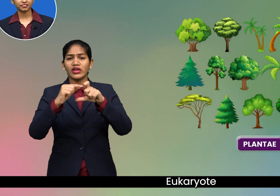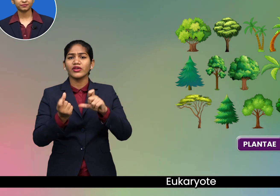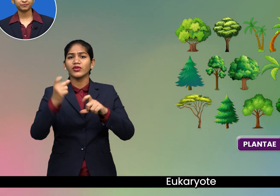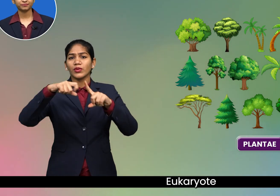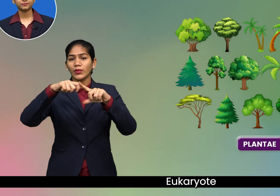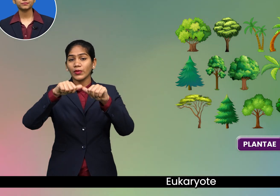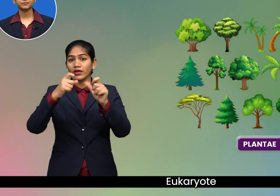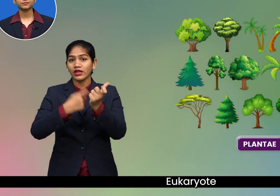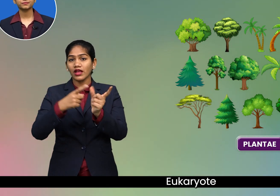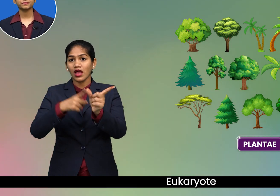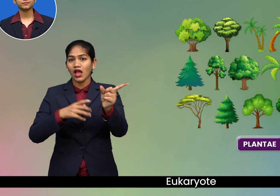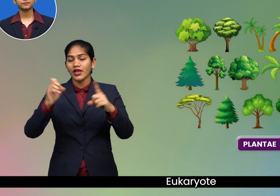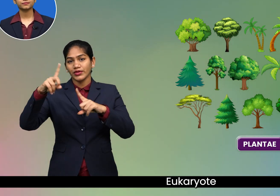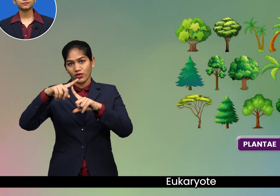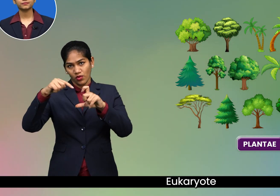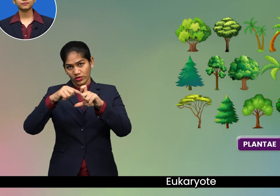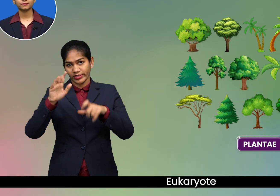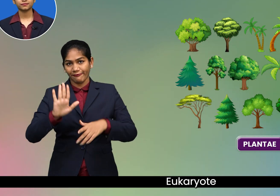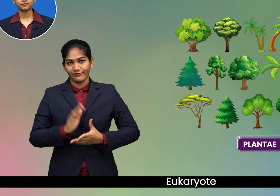eukaryote.